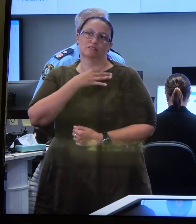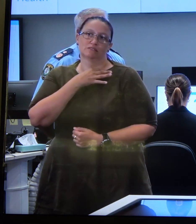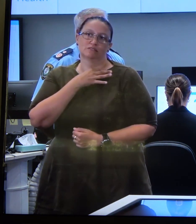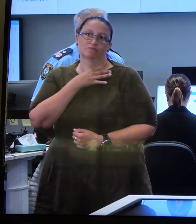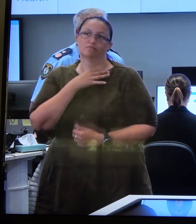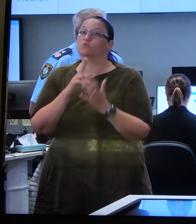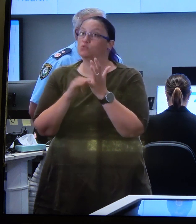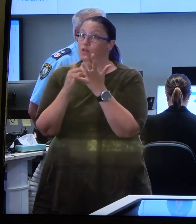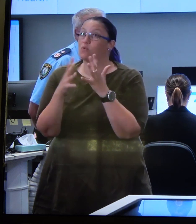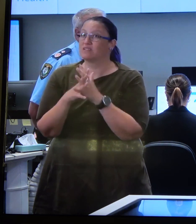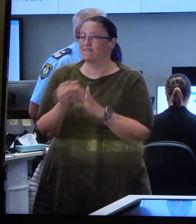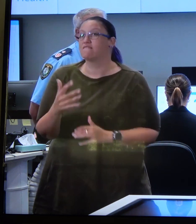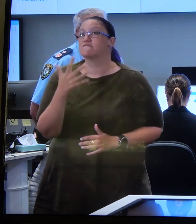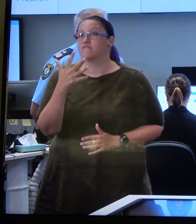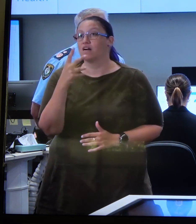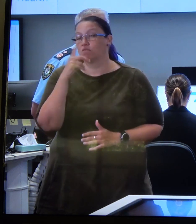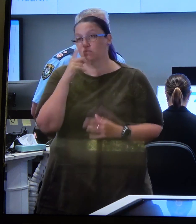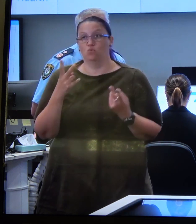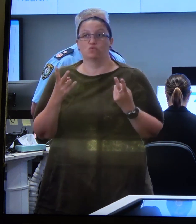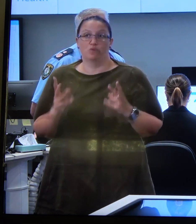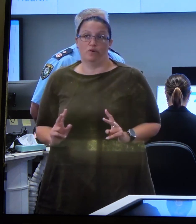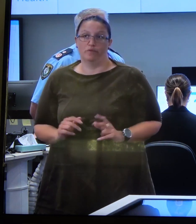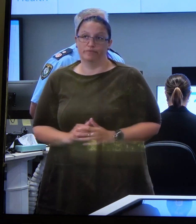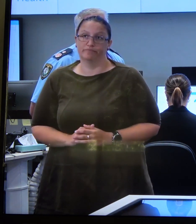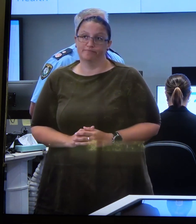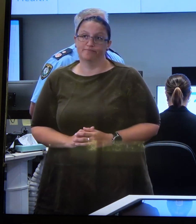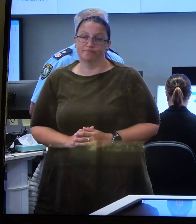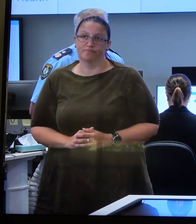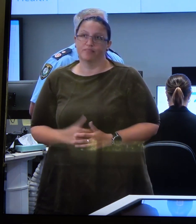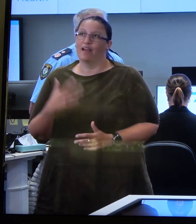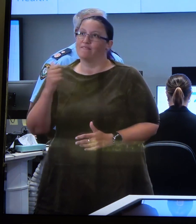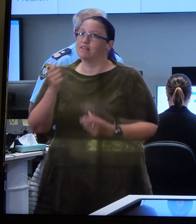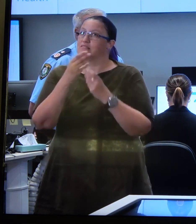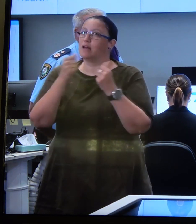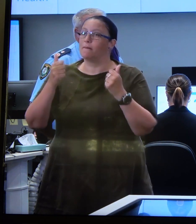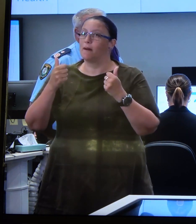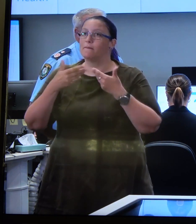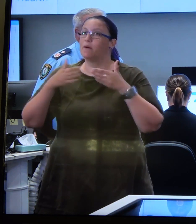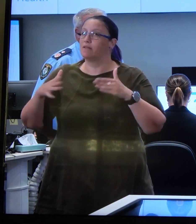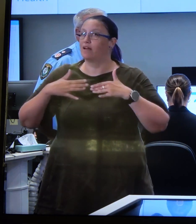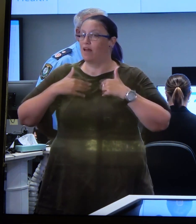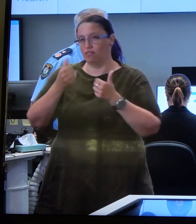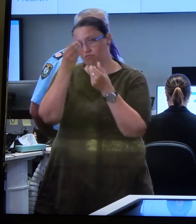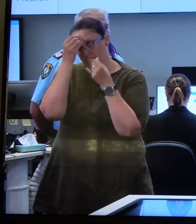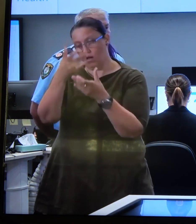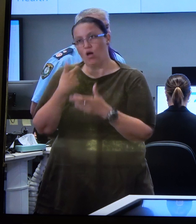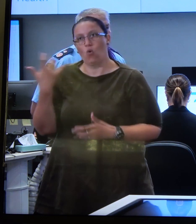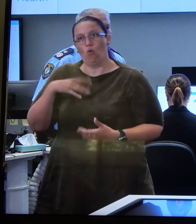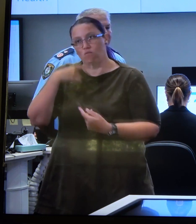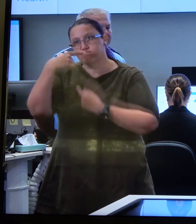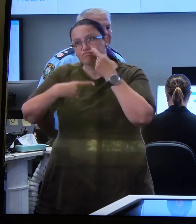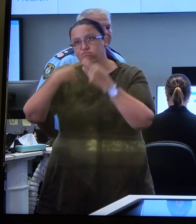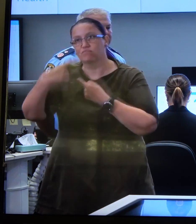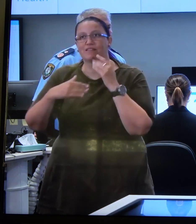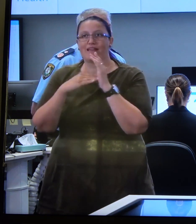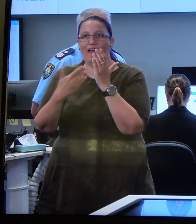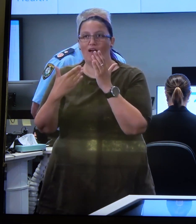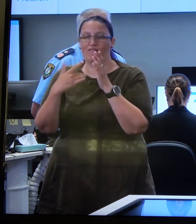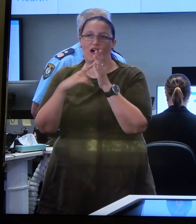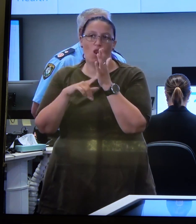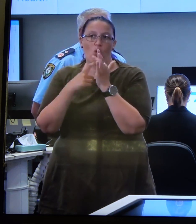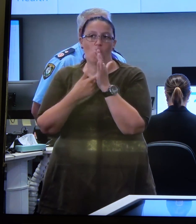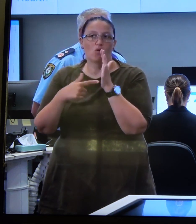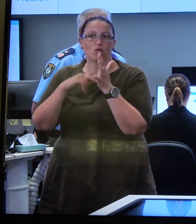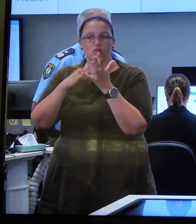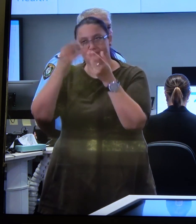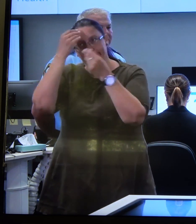New South Wales, and there are a couple of public health alerts that I'd like to put out now and get them disseminated